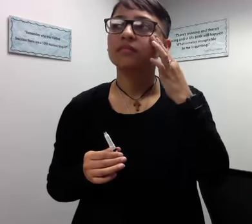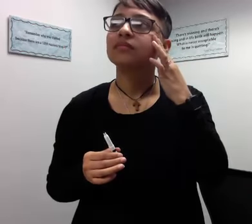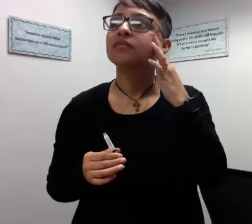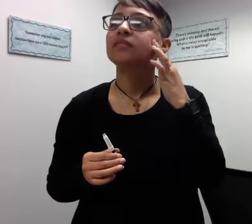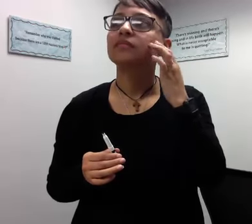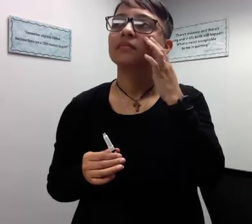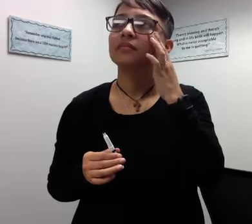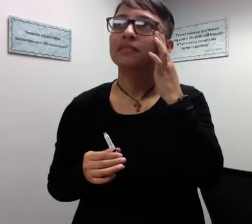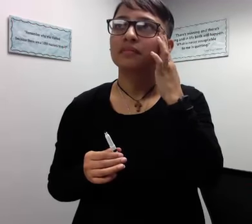public in Texas.